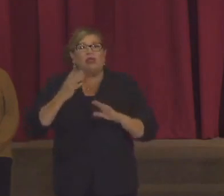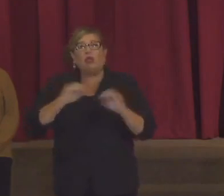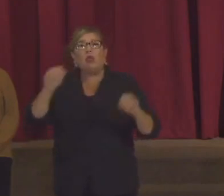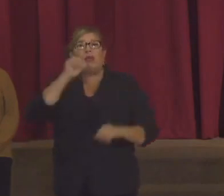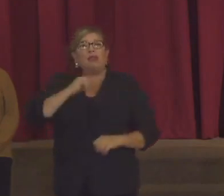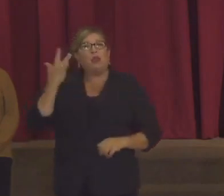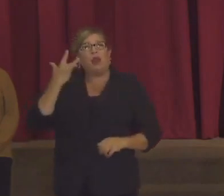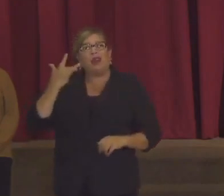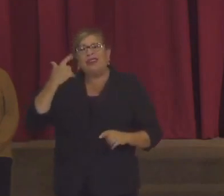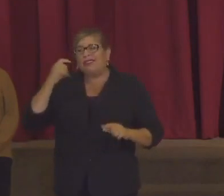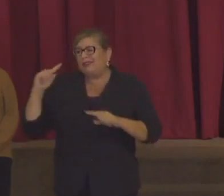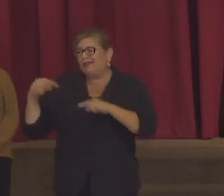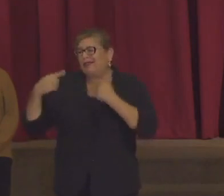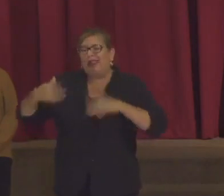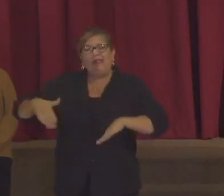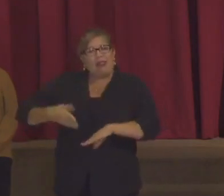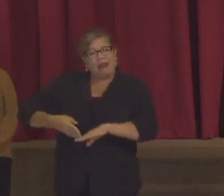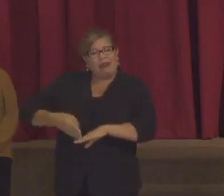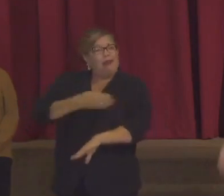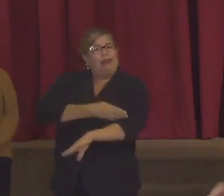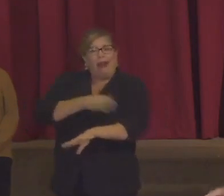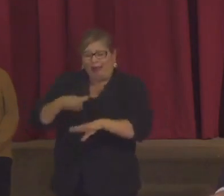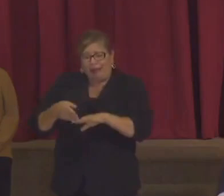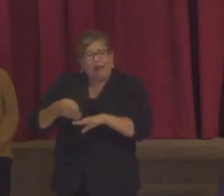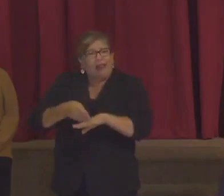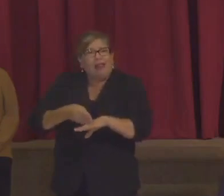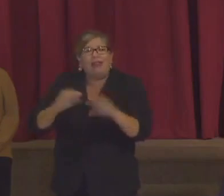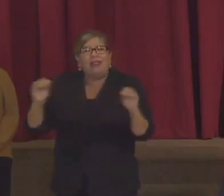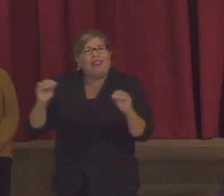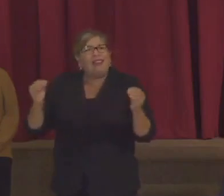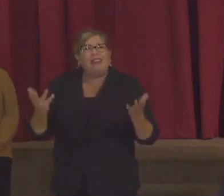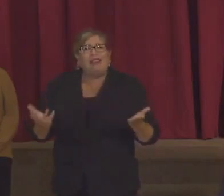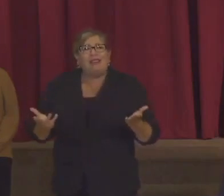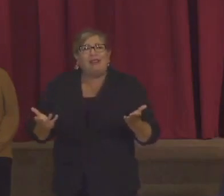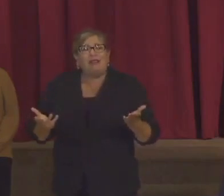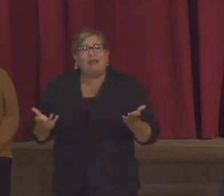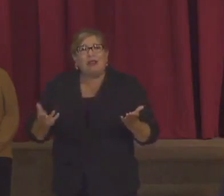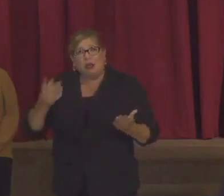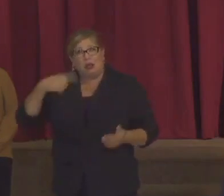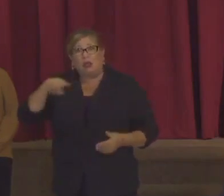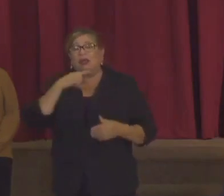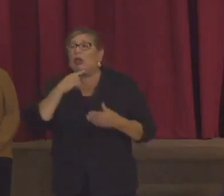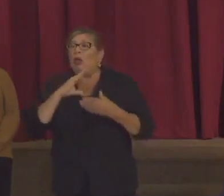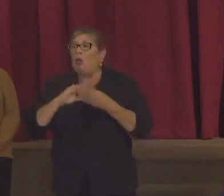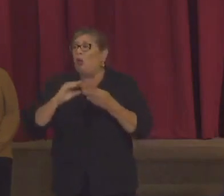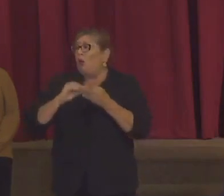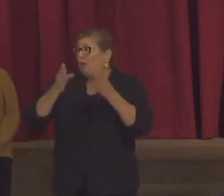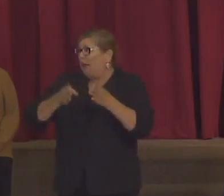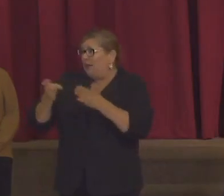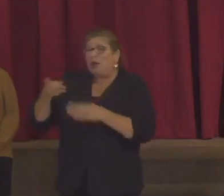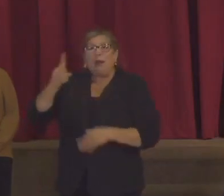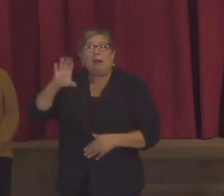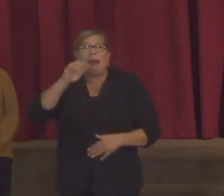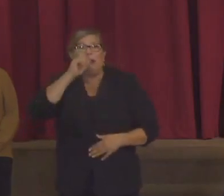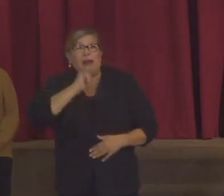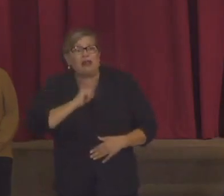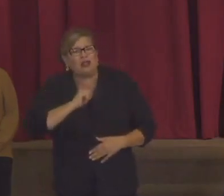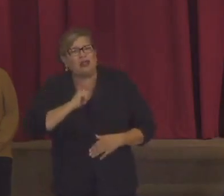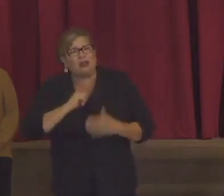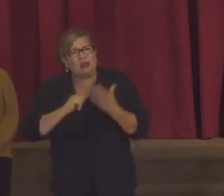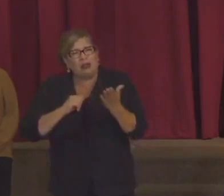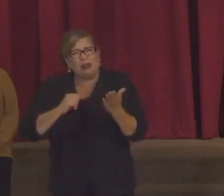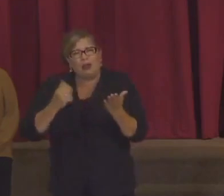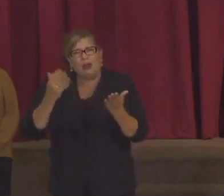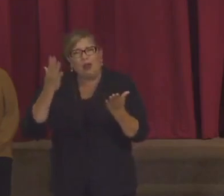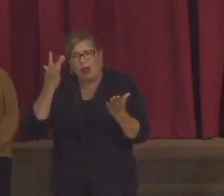So if you're out there saying, well, people need to be patient, consider. People have lost patience for a reason. They've been told